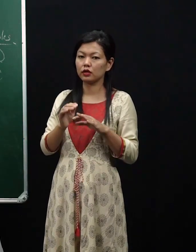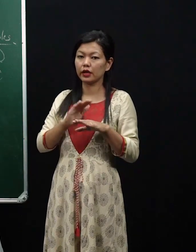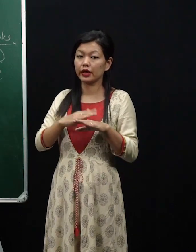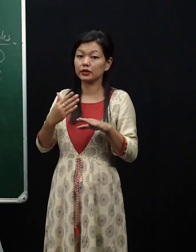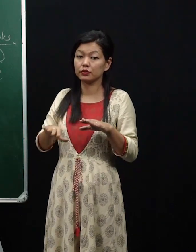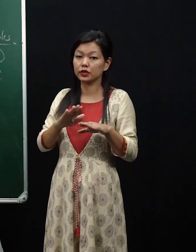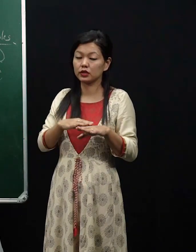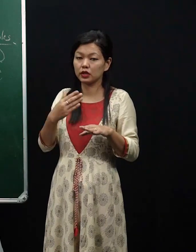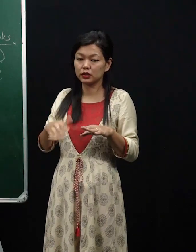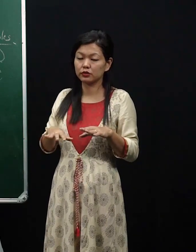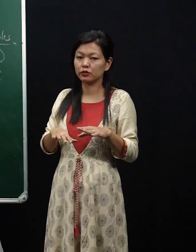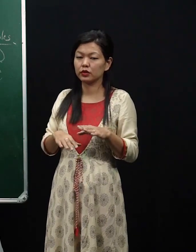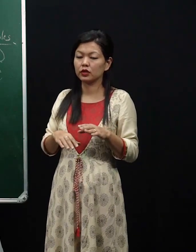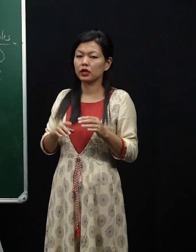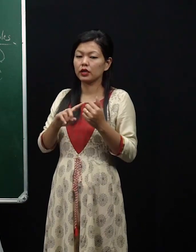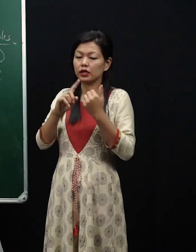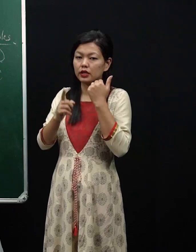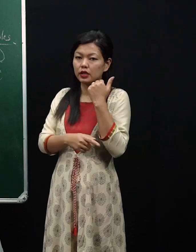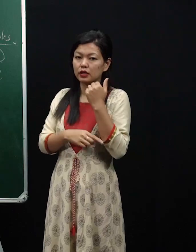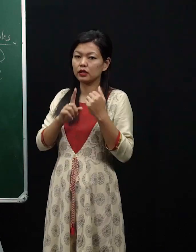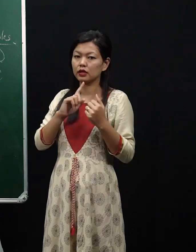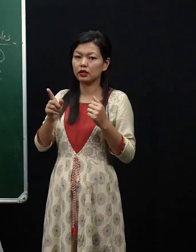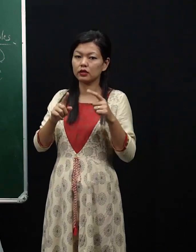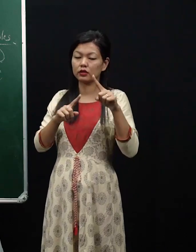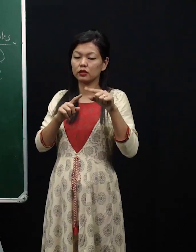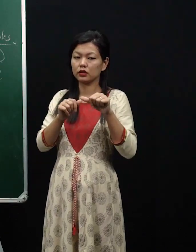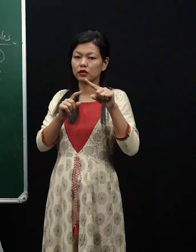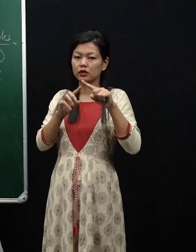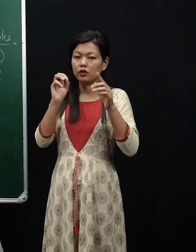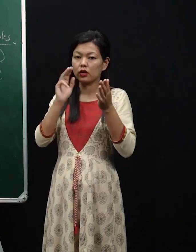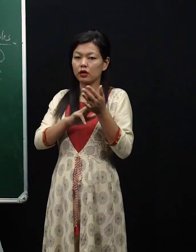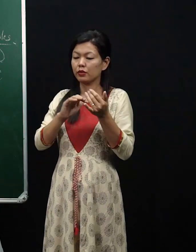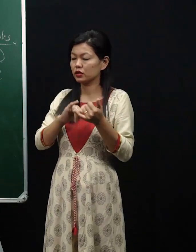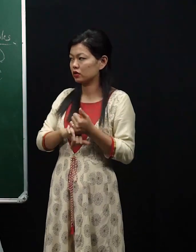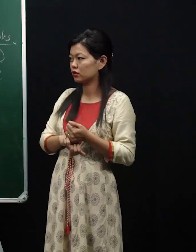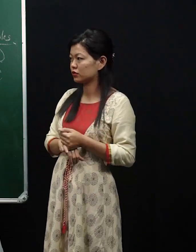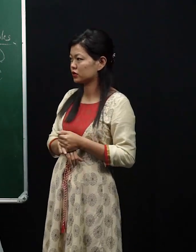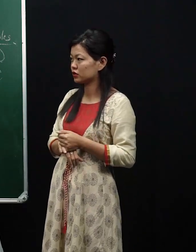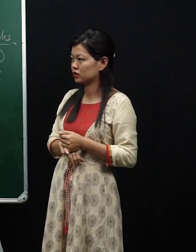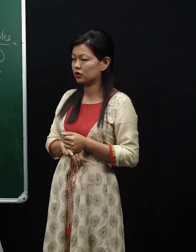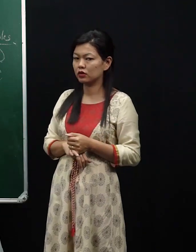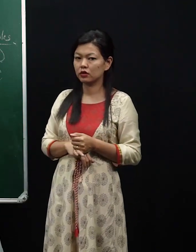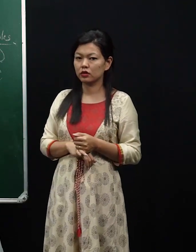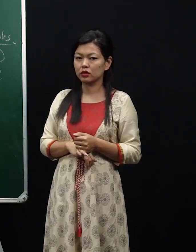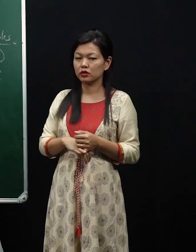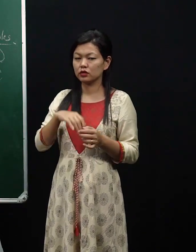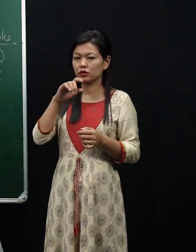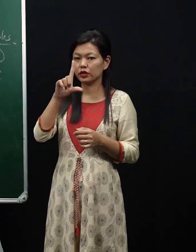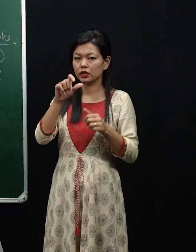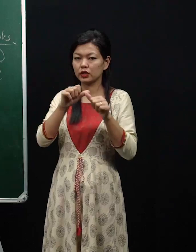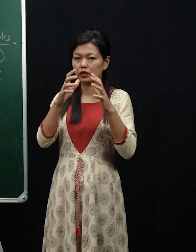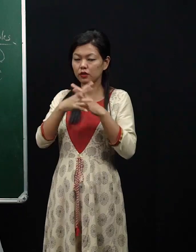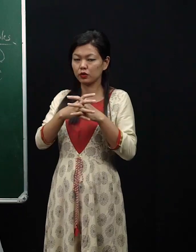Clear? Okay, so now Antoine Lavoisier gave us this first law, that is law of conservation of